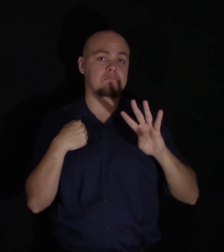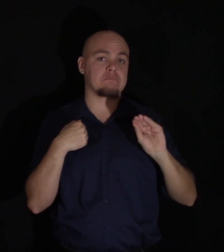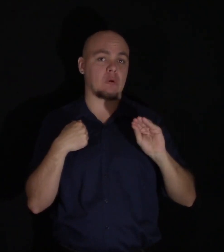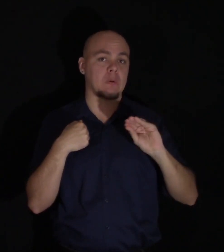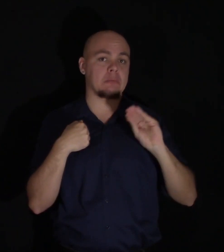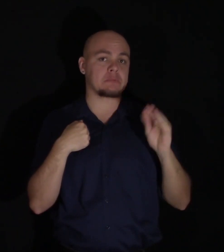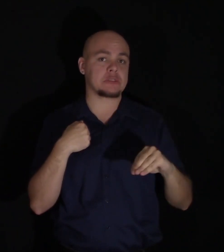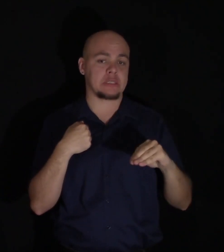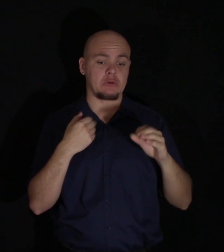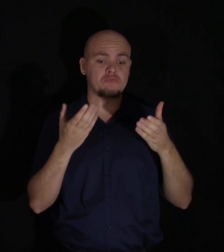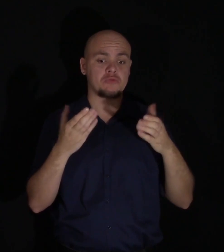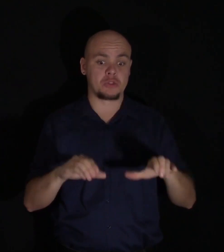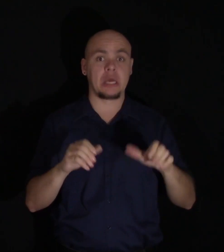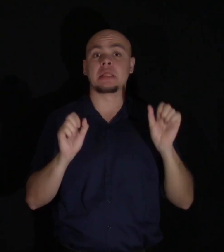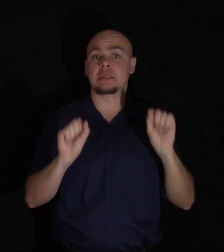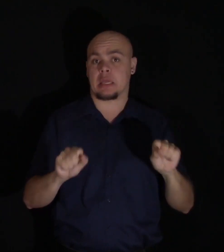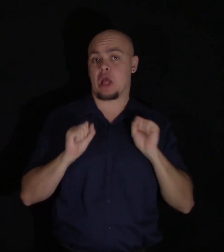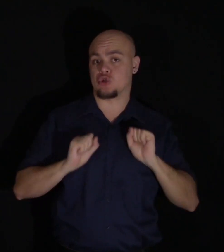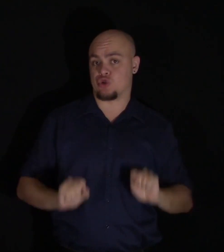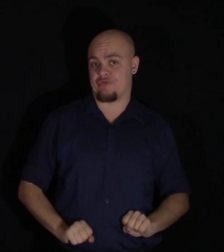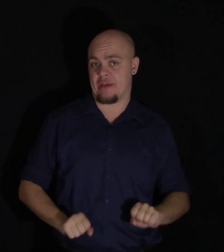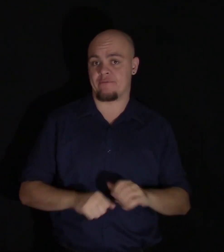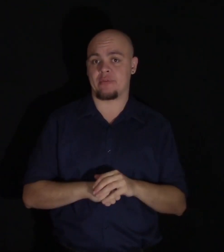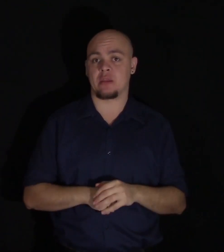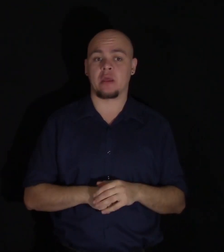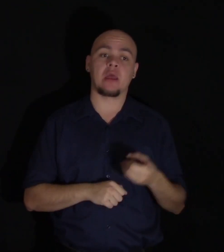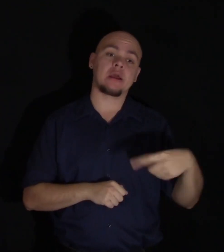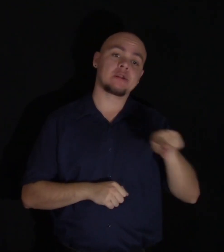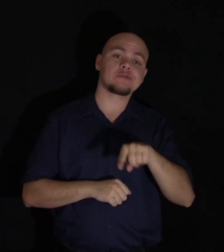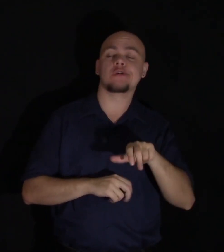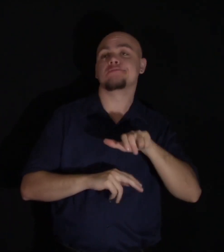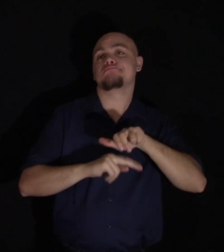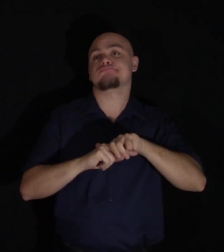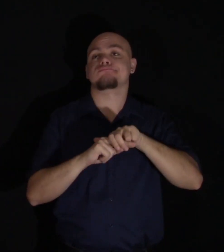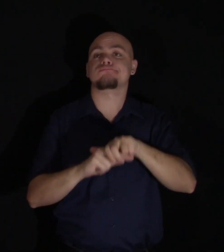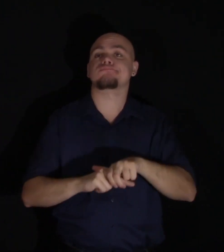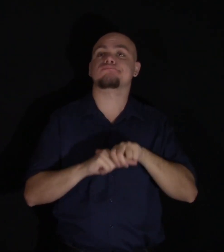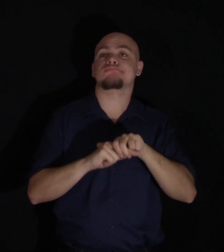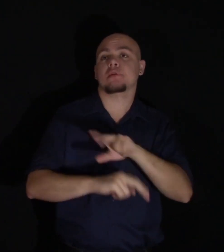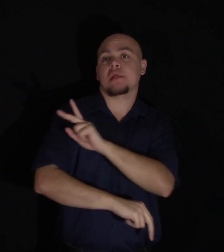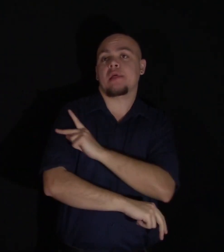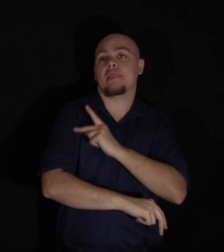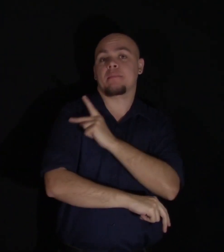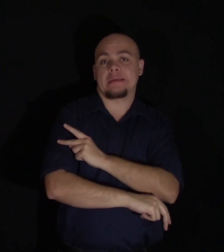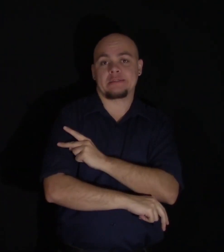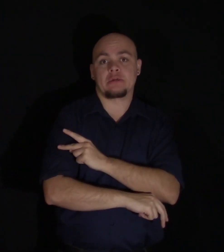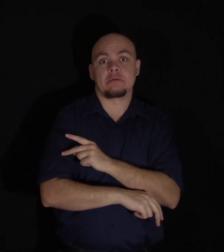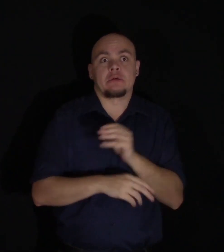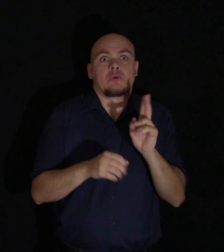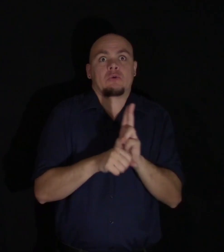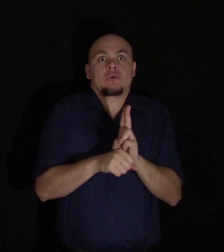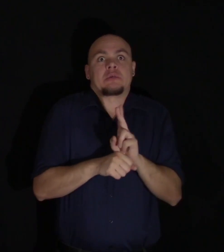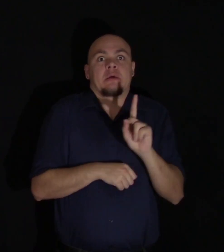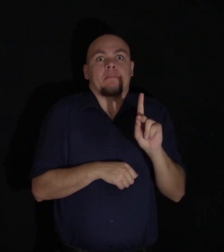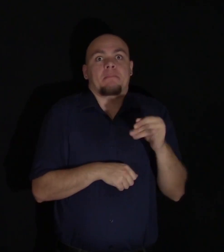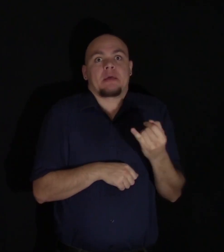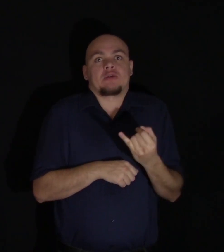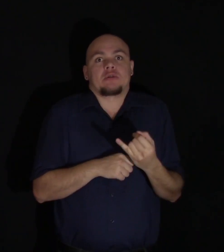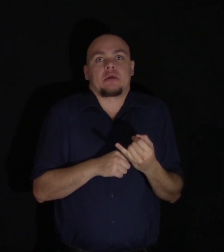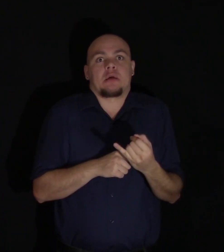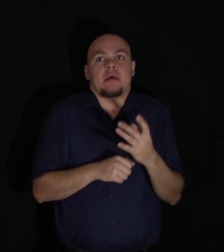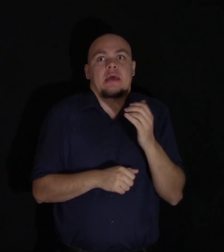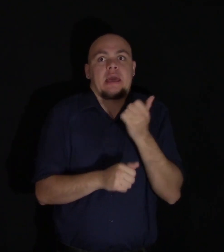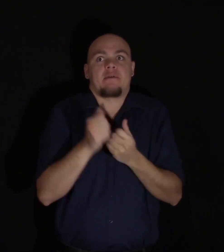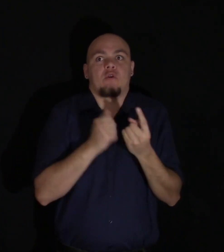of survival. So while you're sitting around with the other patients in your pajamas and everybody's pale and